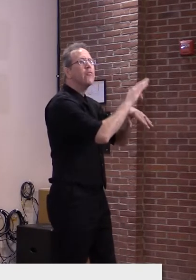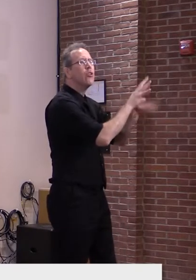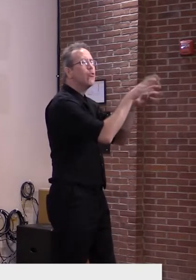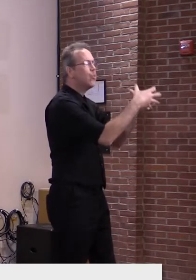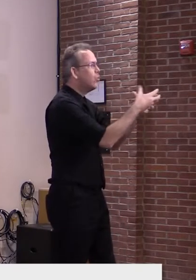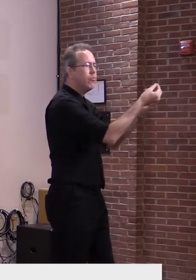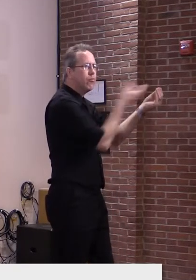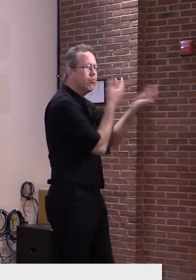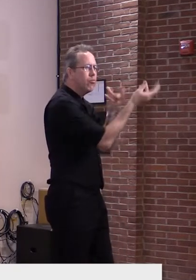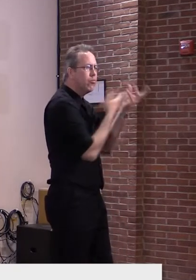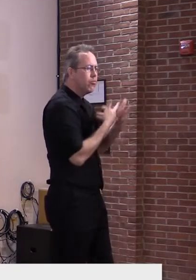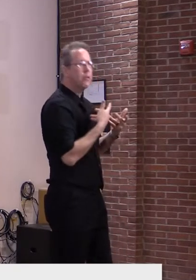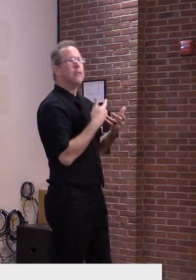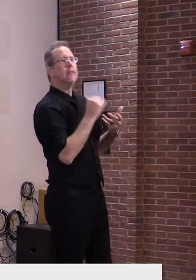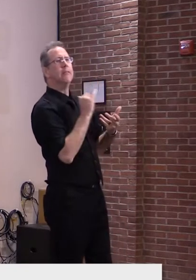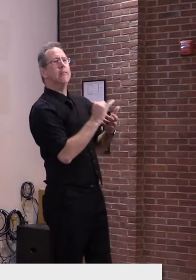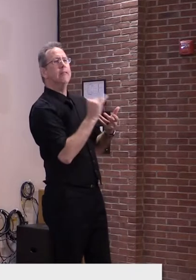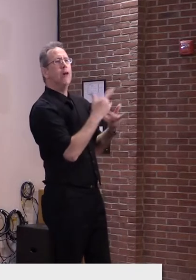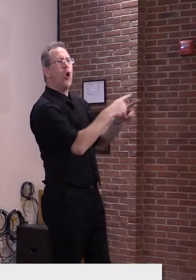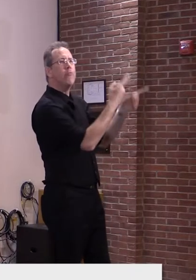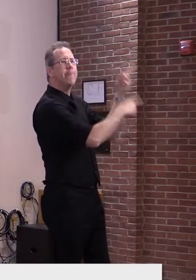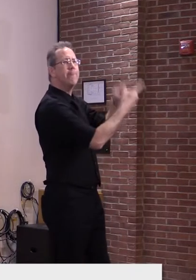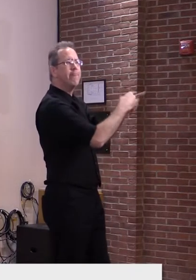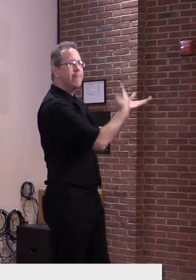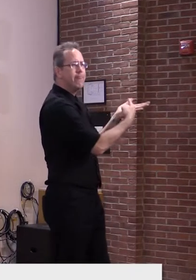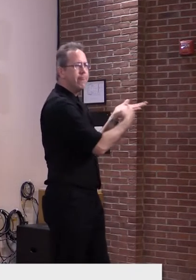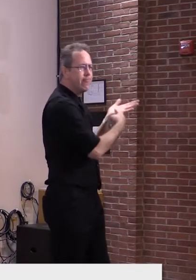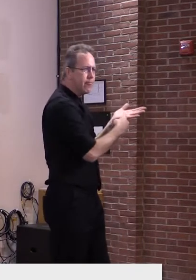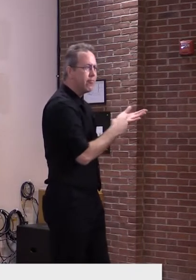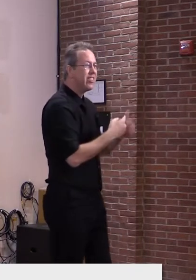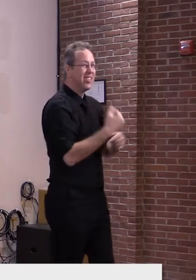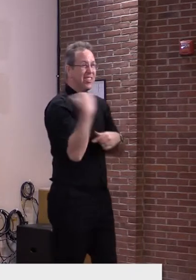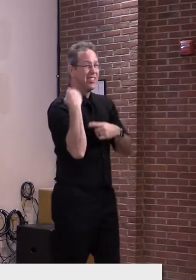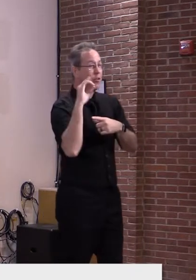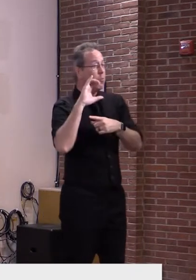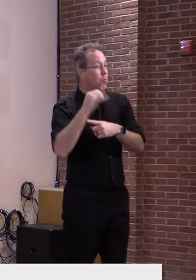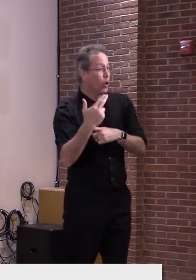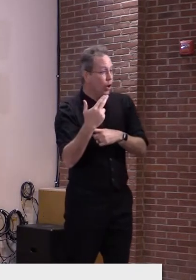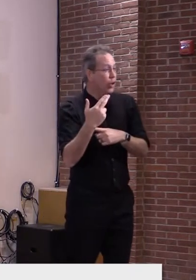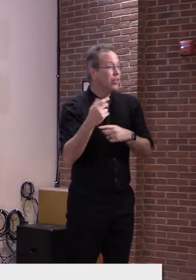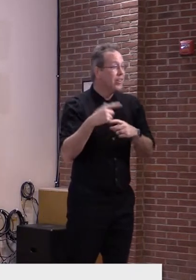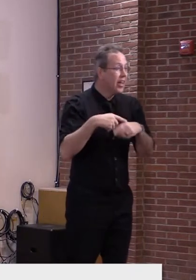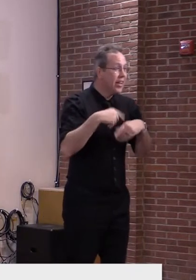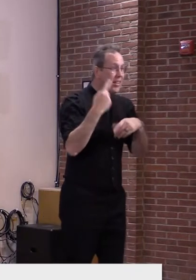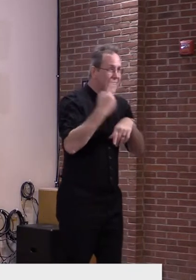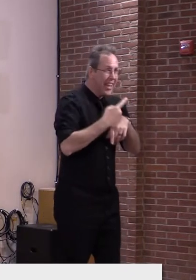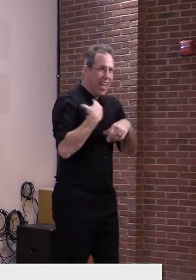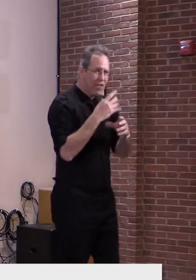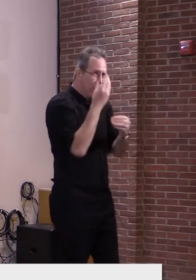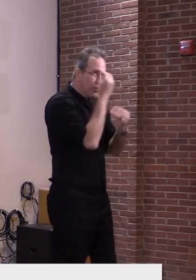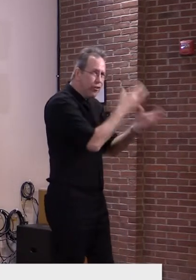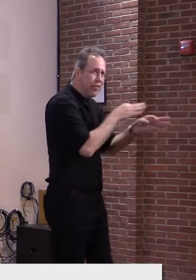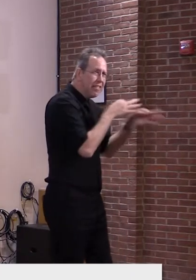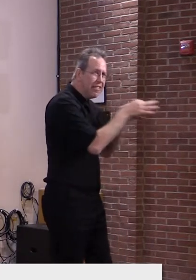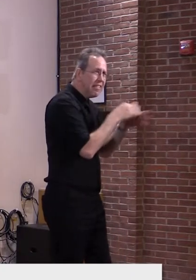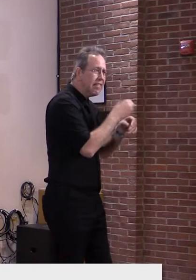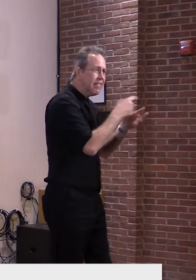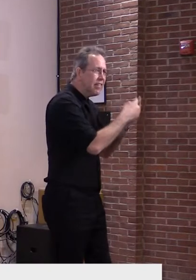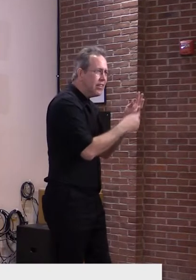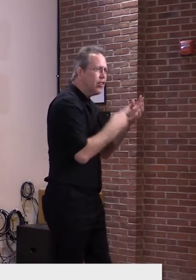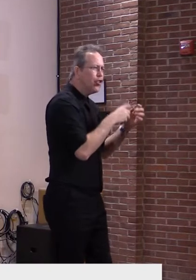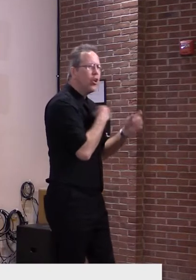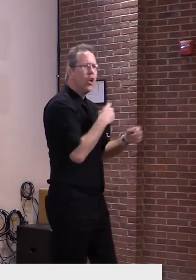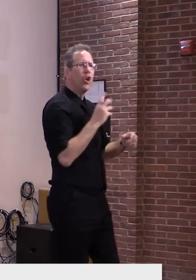was formally introduced on March 9th, the very next day, we sent a letter with some additional measures that we believe are necessary